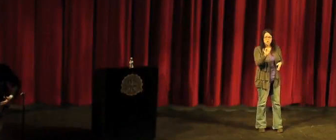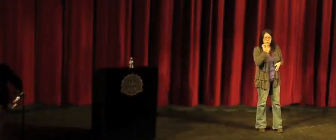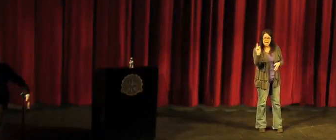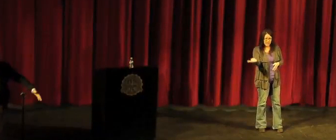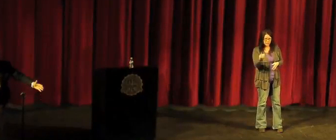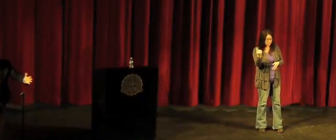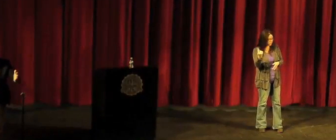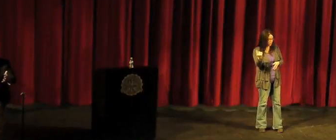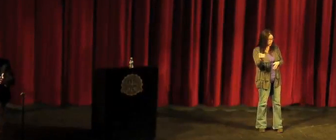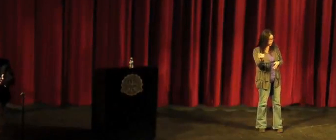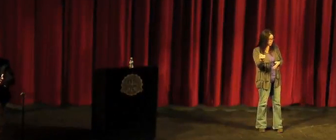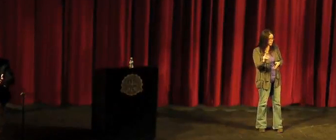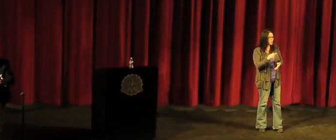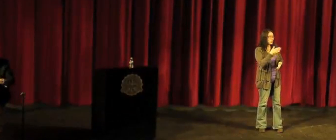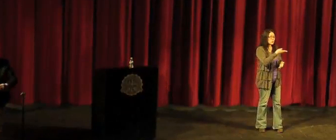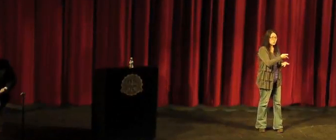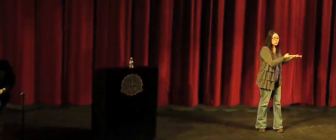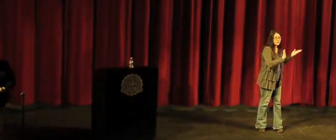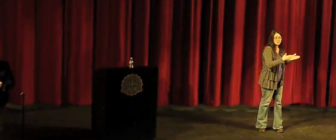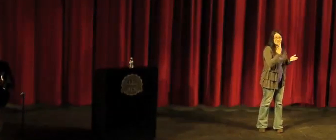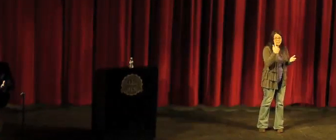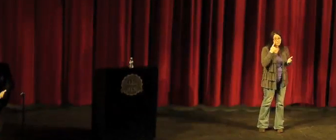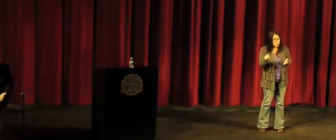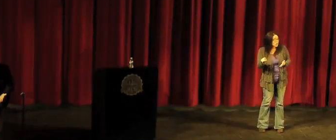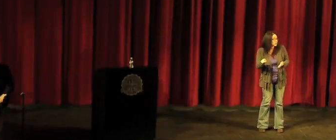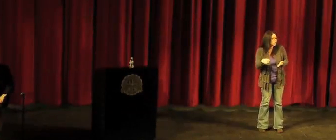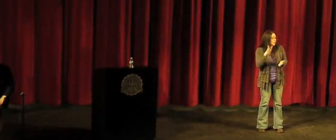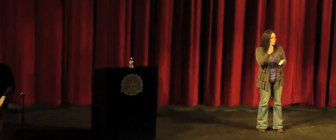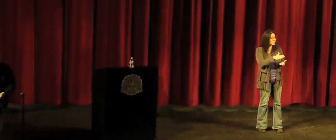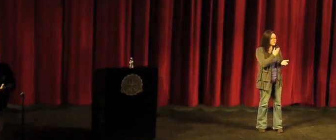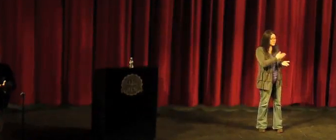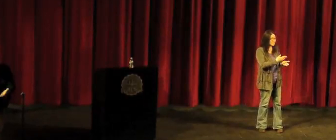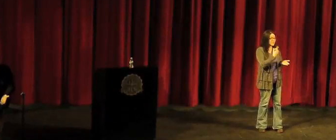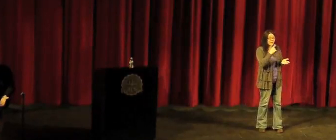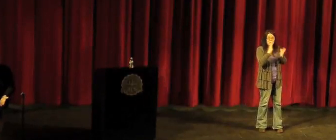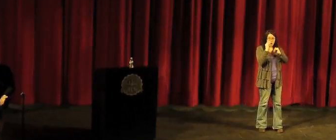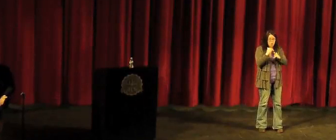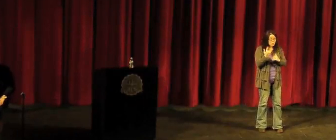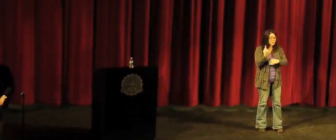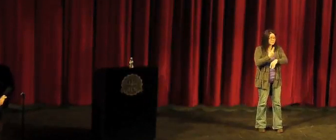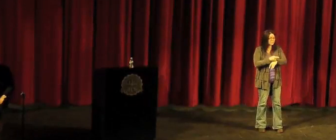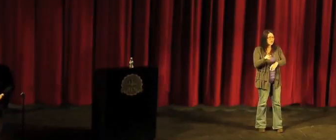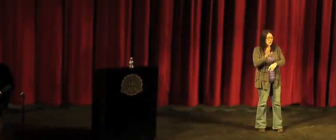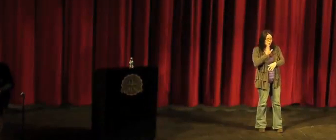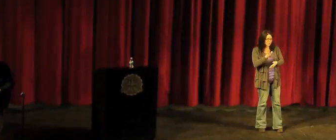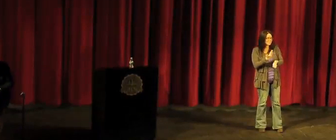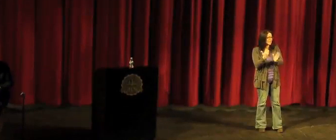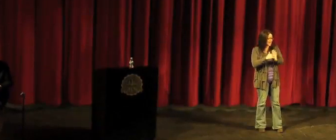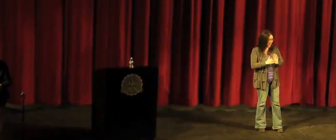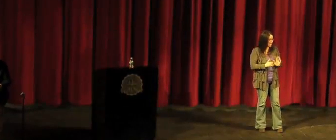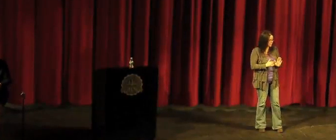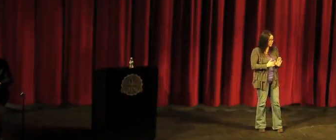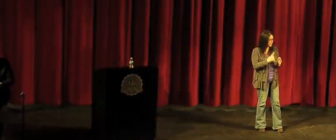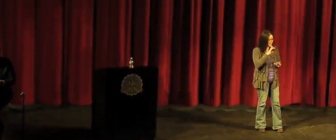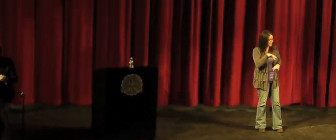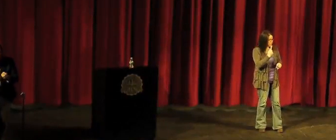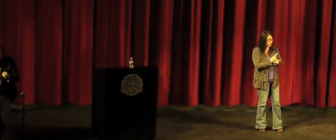yourself. We are singing for you, and we are singing in hope that someday you will sing again. And I think you're